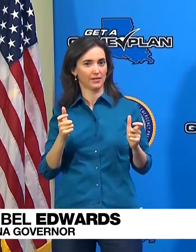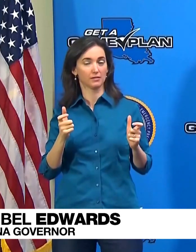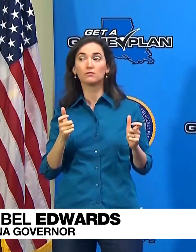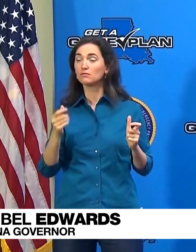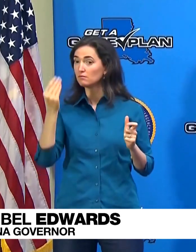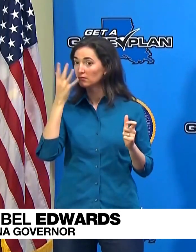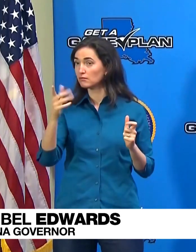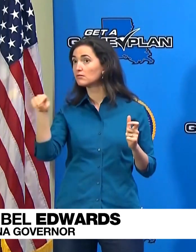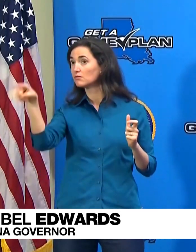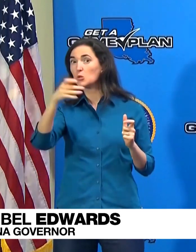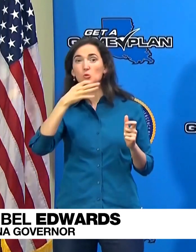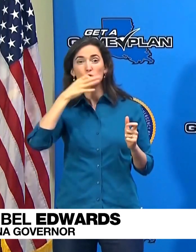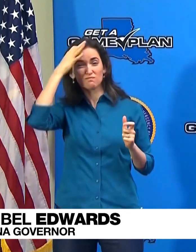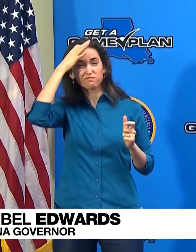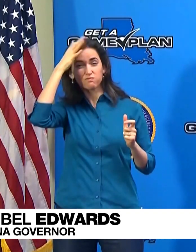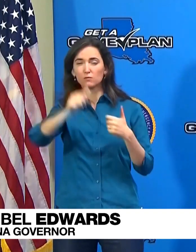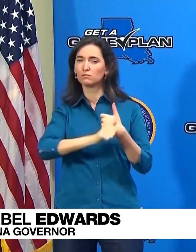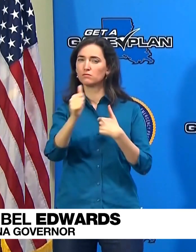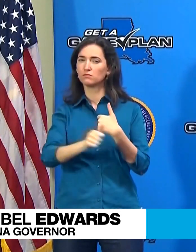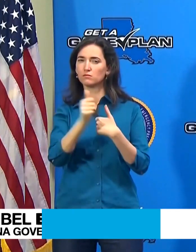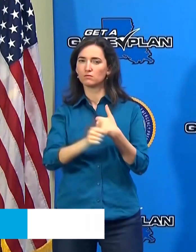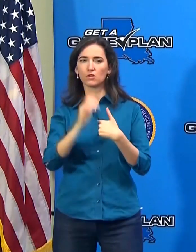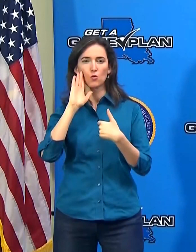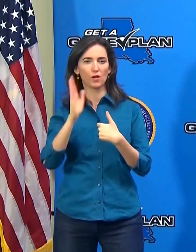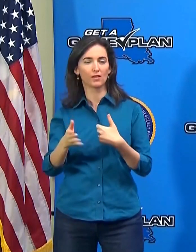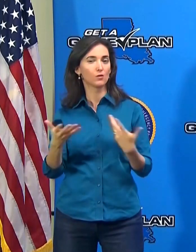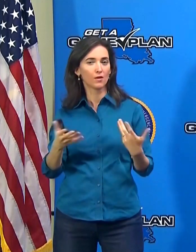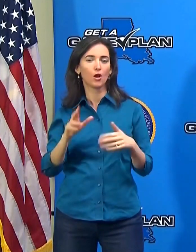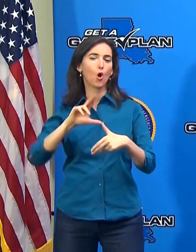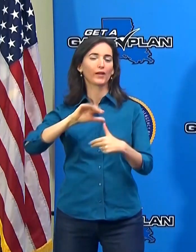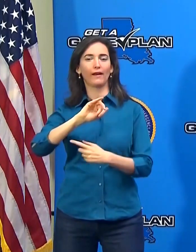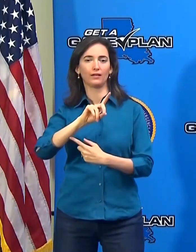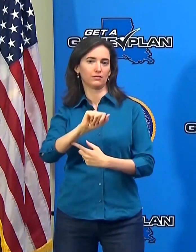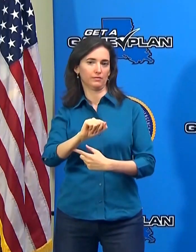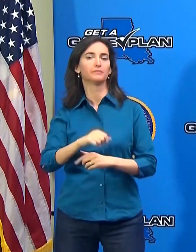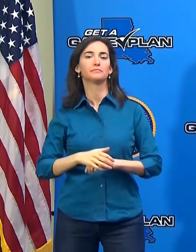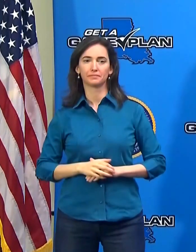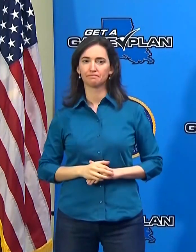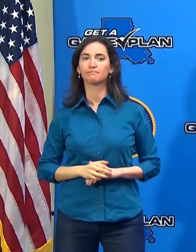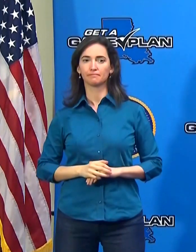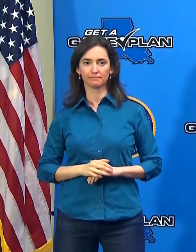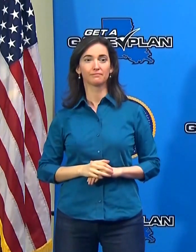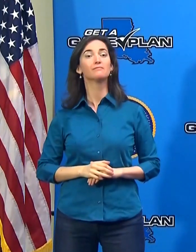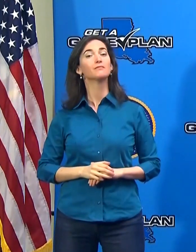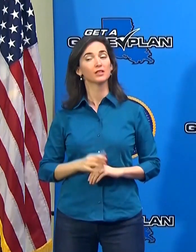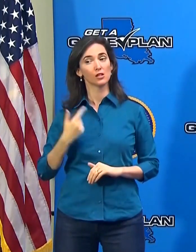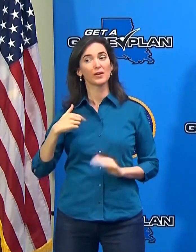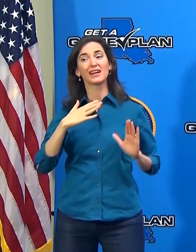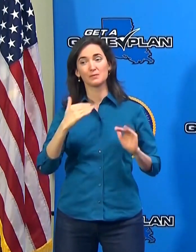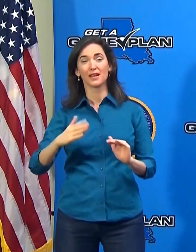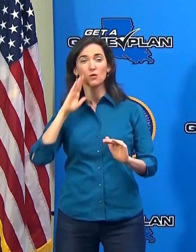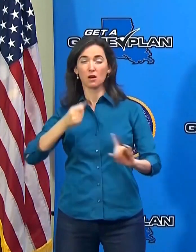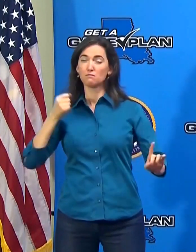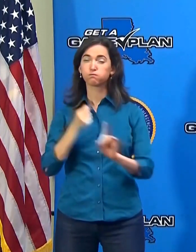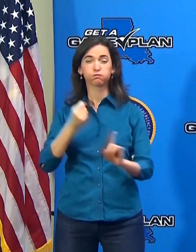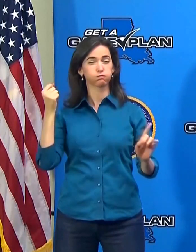dangerous situation on our hands with Hurricane Ida, and we can expect devastating impacts to